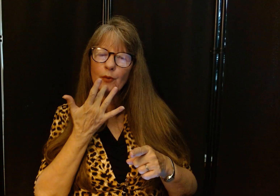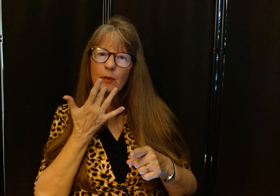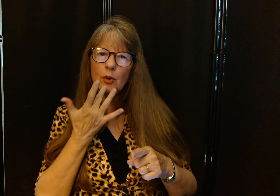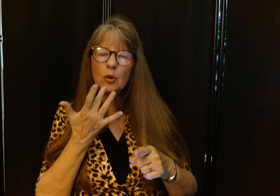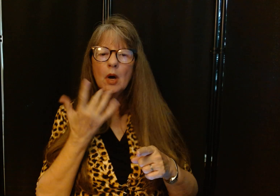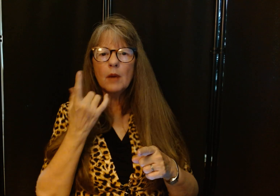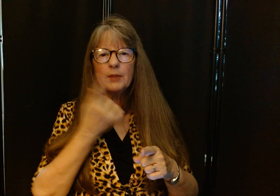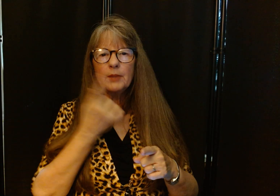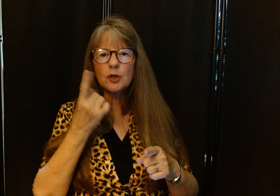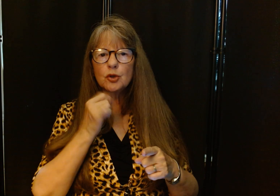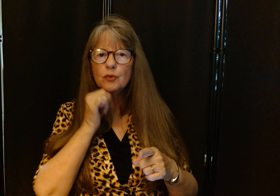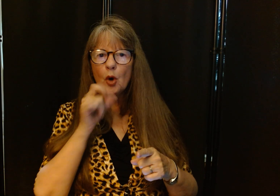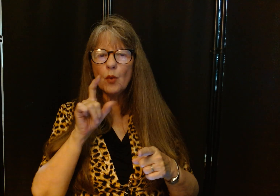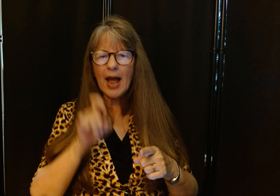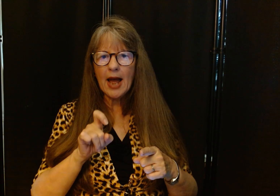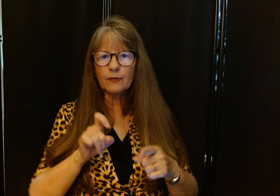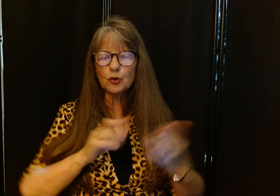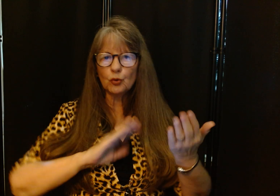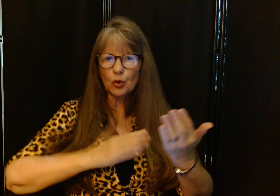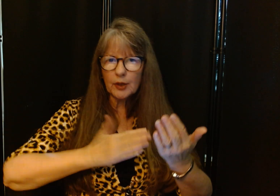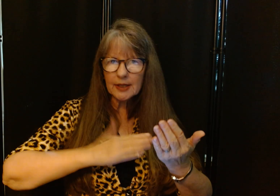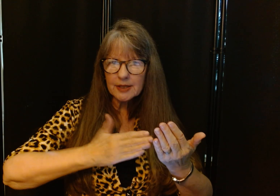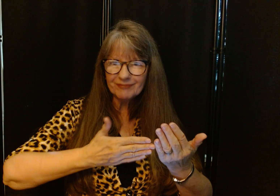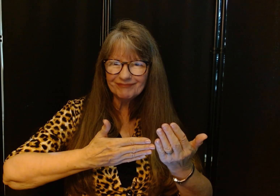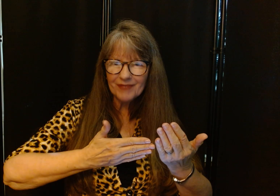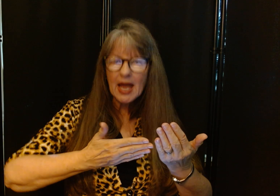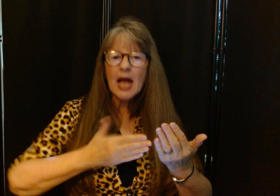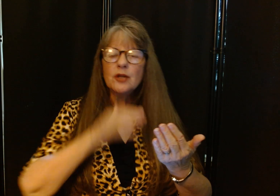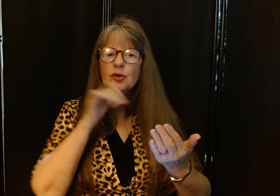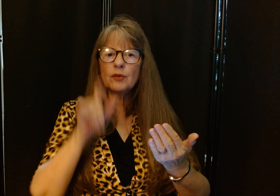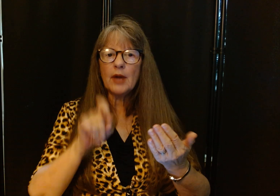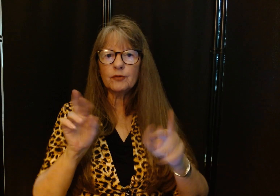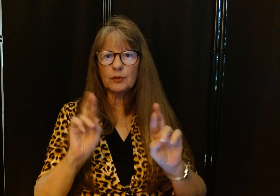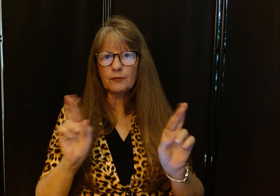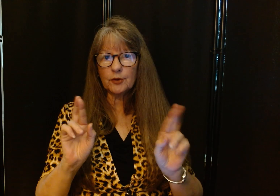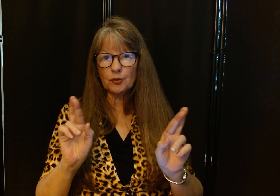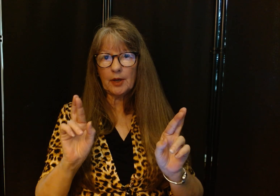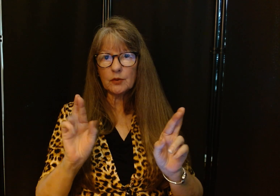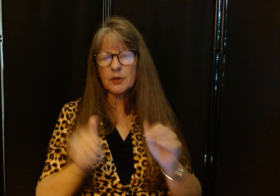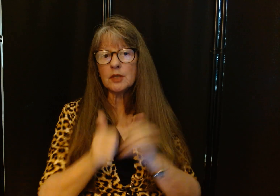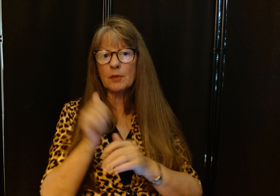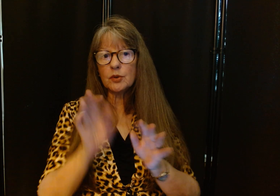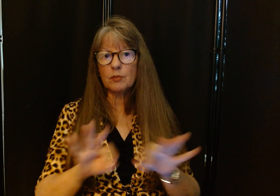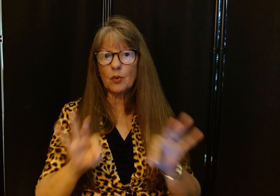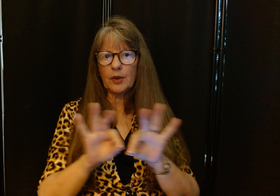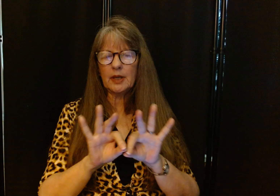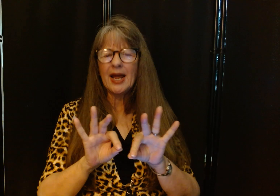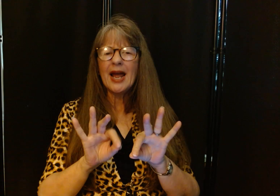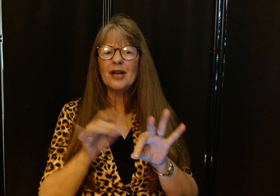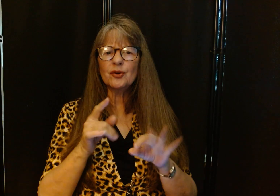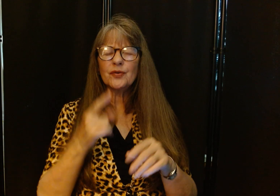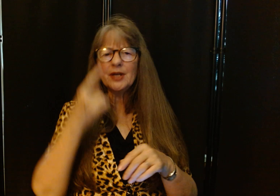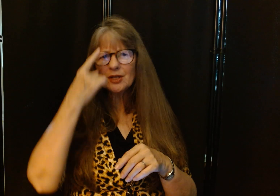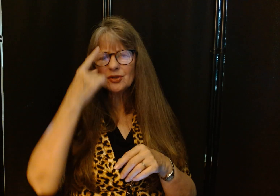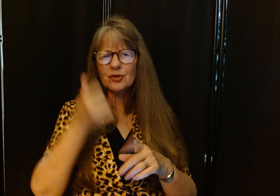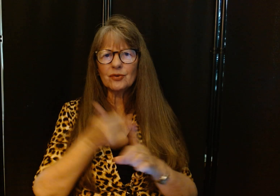preferable because you don't have to cook it. And you don't have to refrigerate it. So that's most important. And you're thinking to yourself,